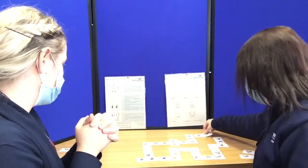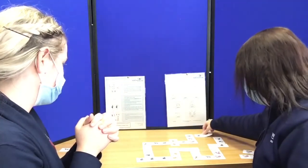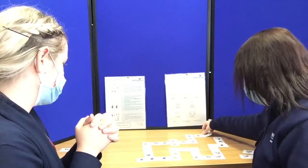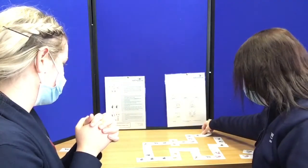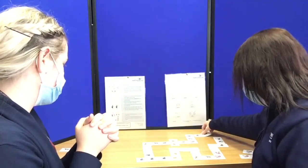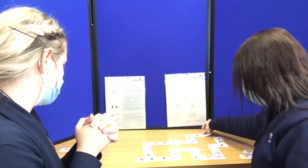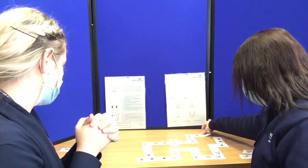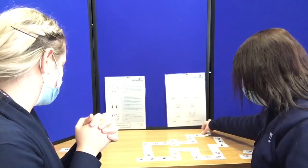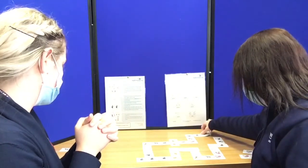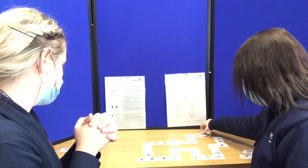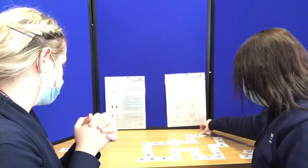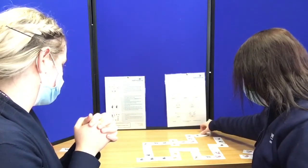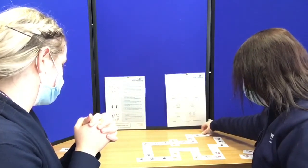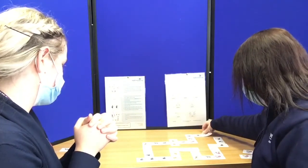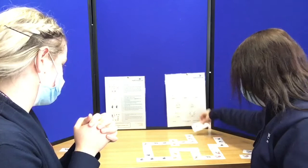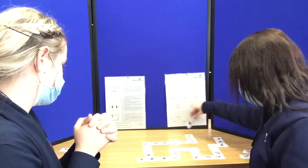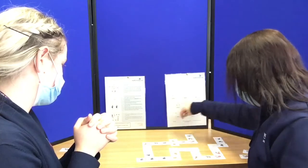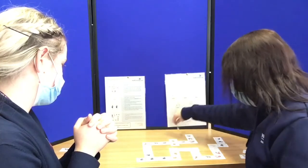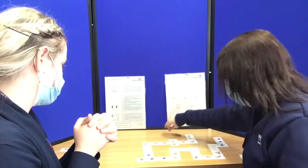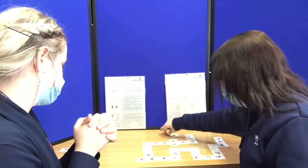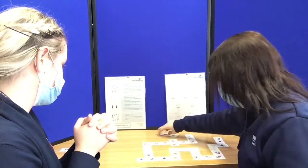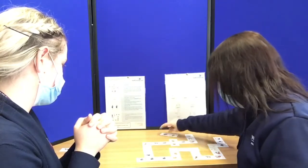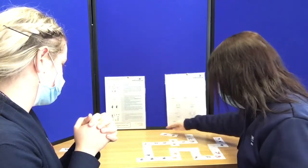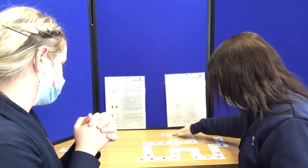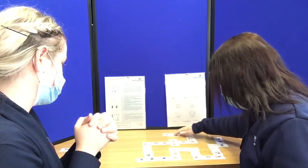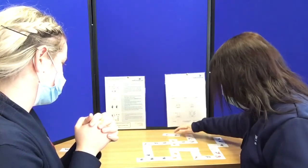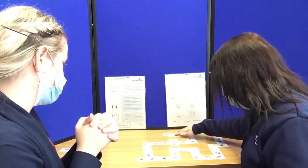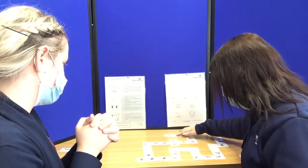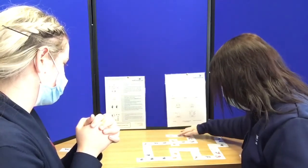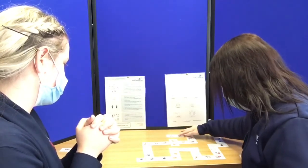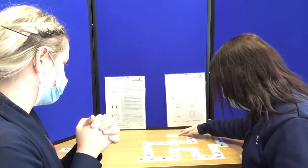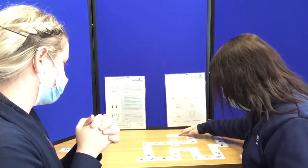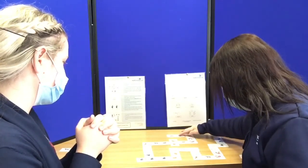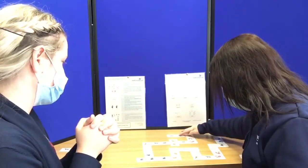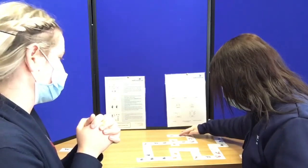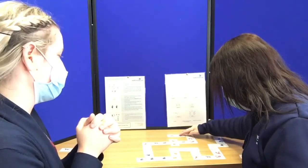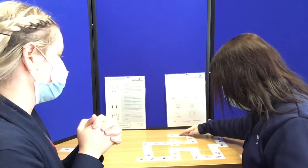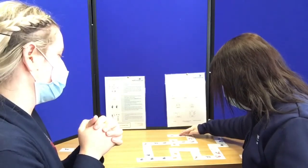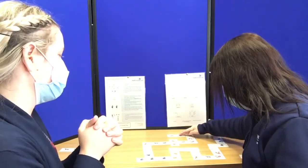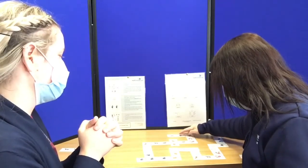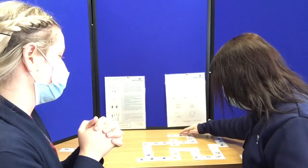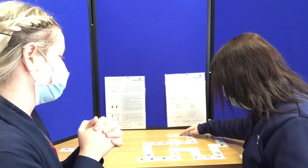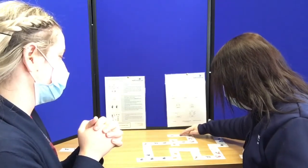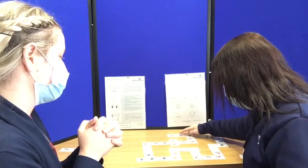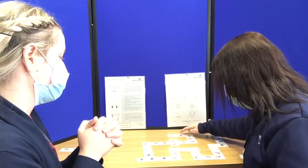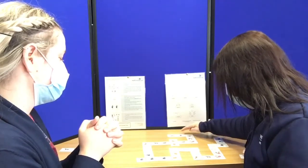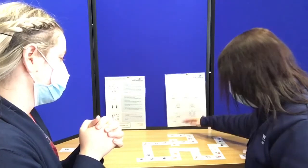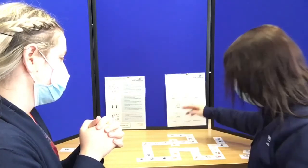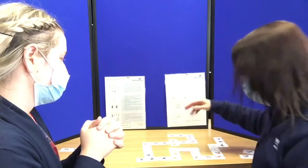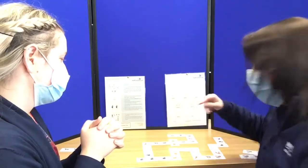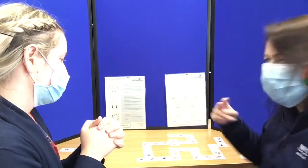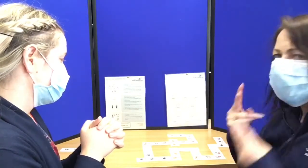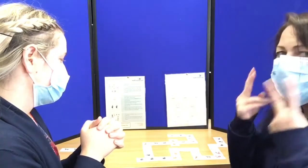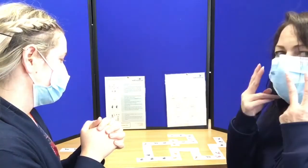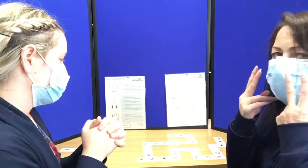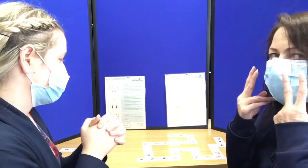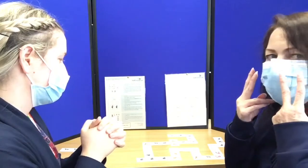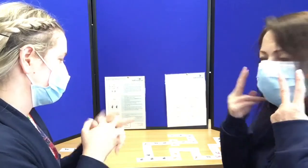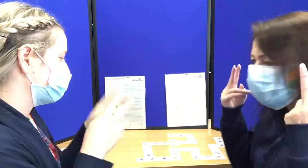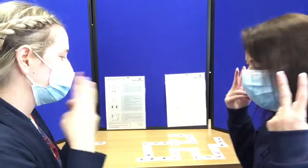the cat. I'll do it this way. Give it more room, Okay. even though it's upside down. There we go. The cat